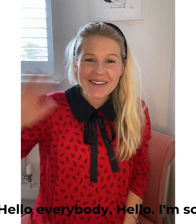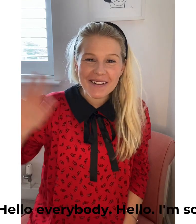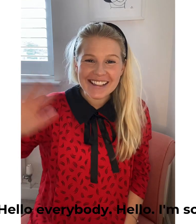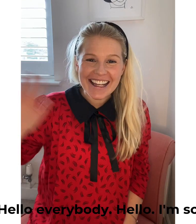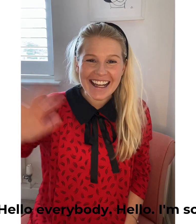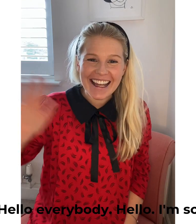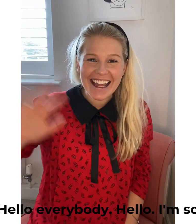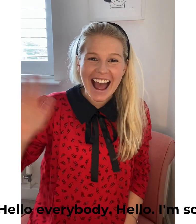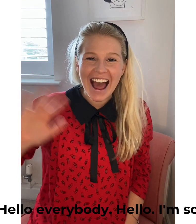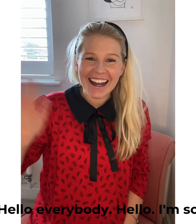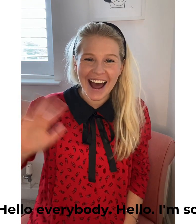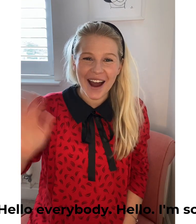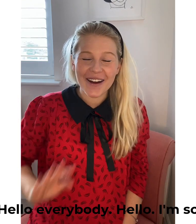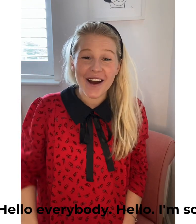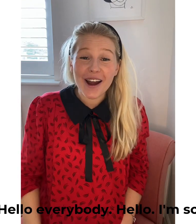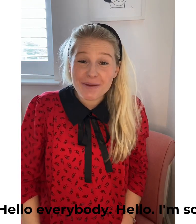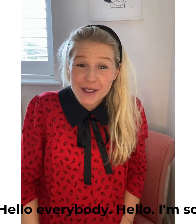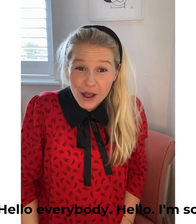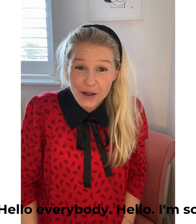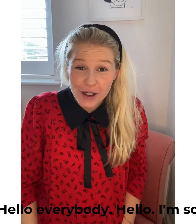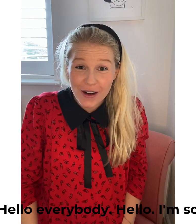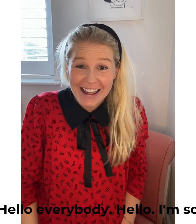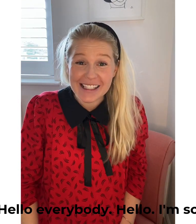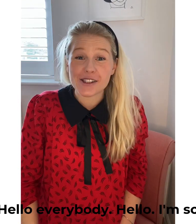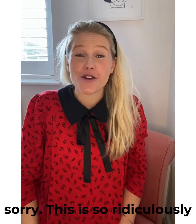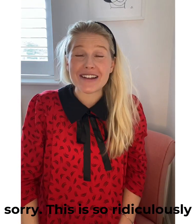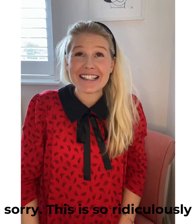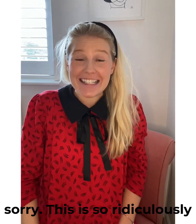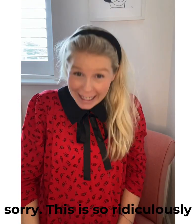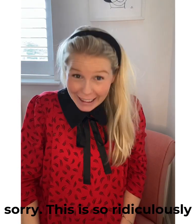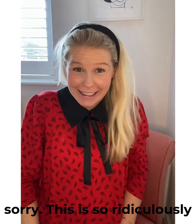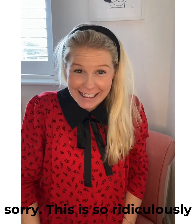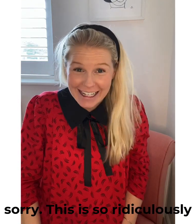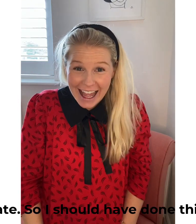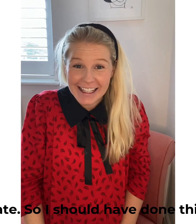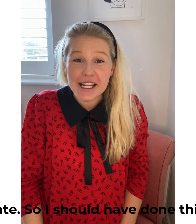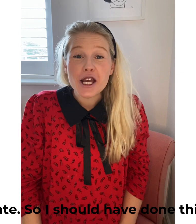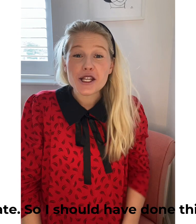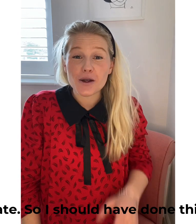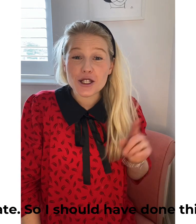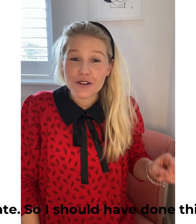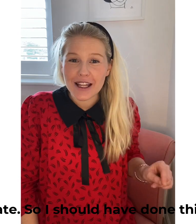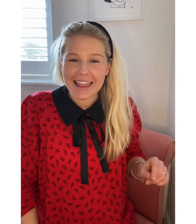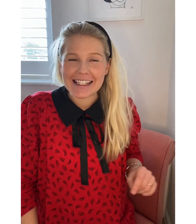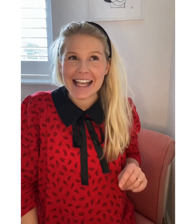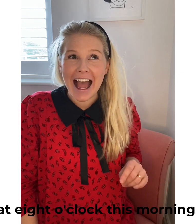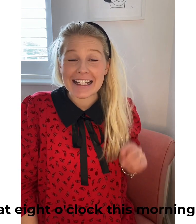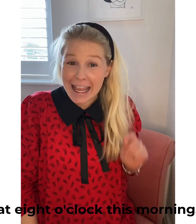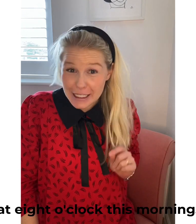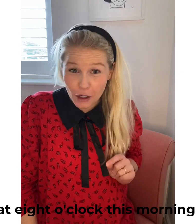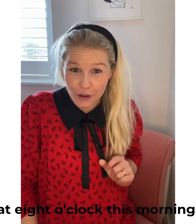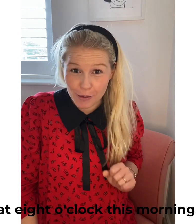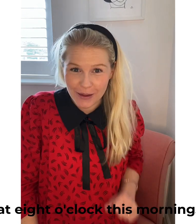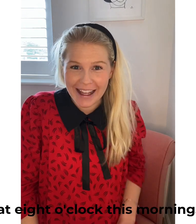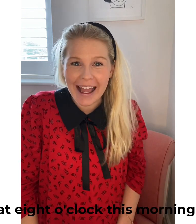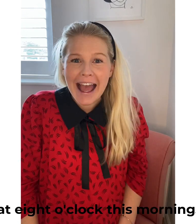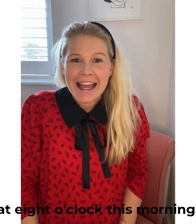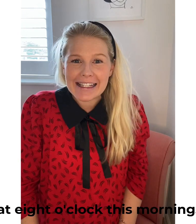Everybody, hello. I'm so sorry this is so ridiculously late. So I should have done this at 8 o'clock this morning. It's